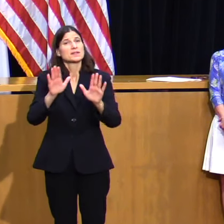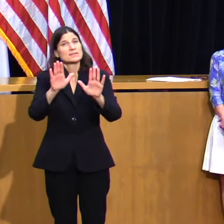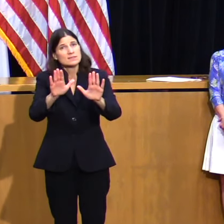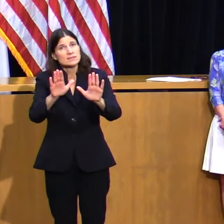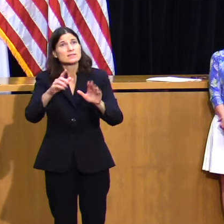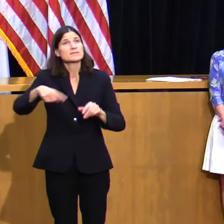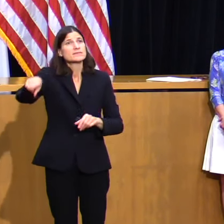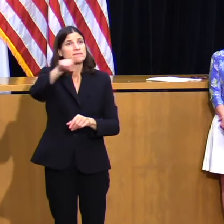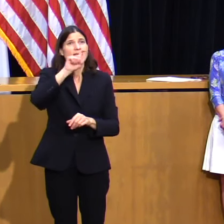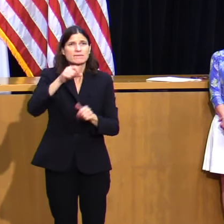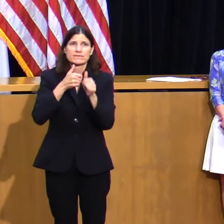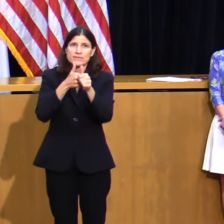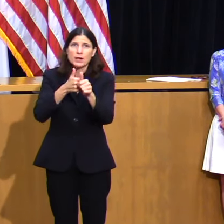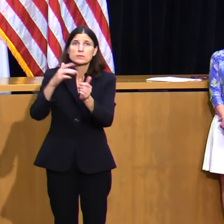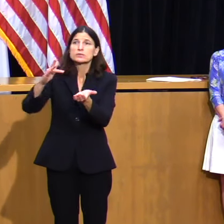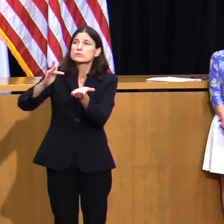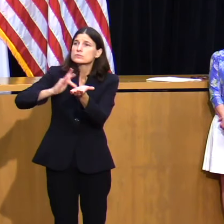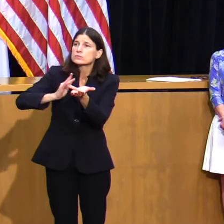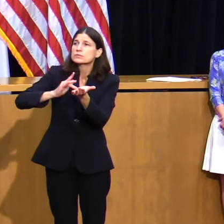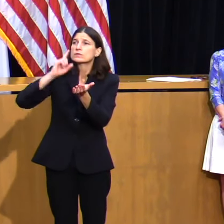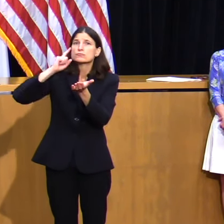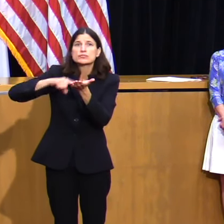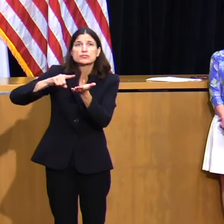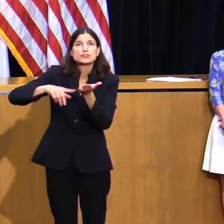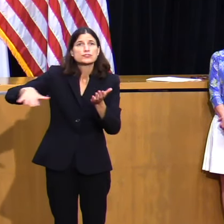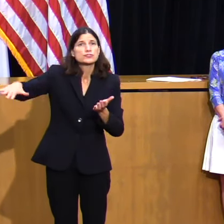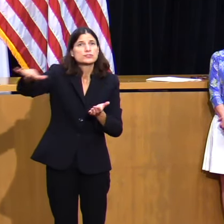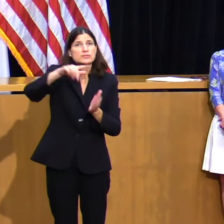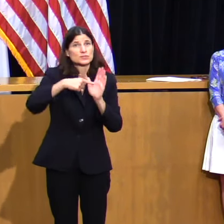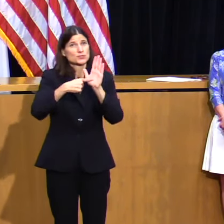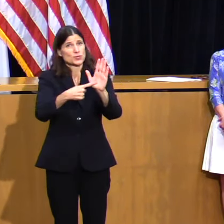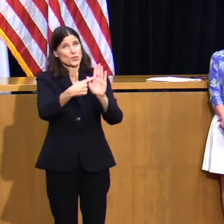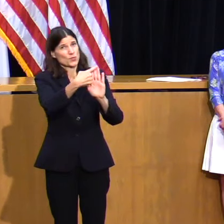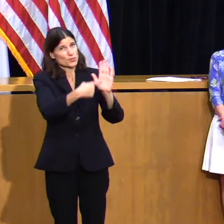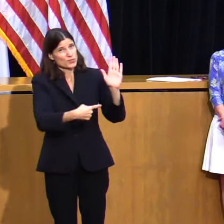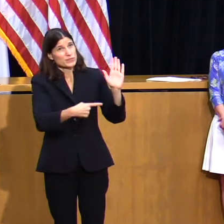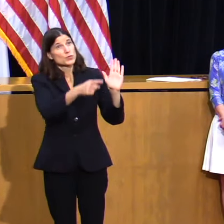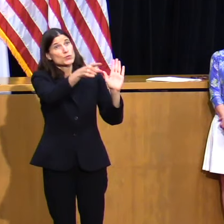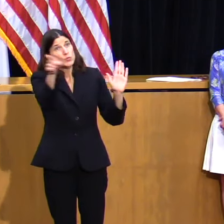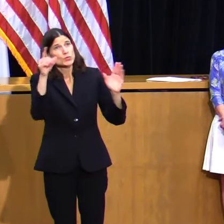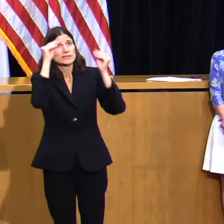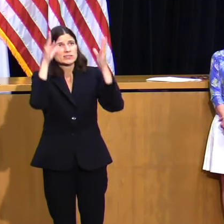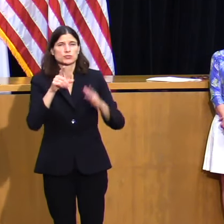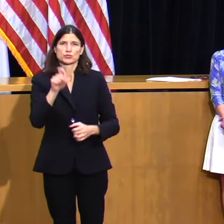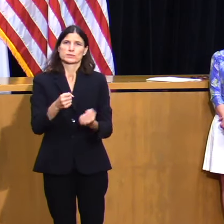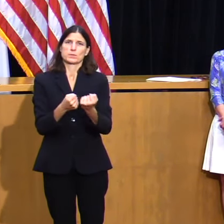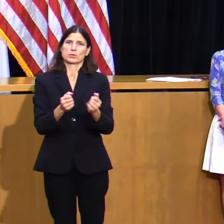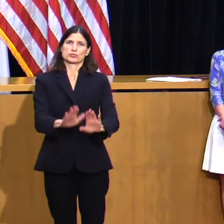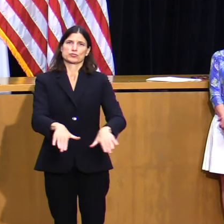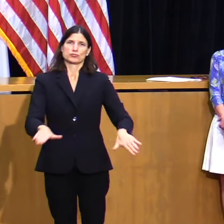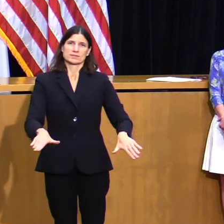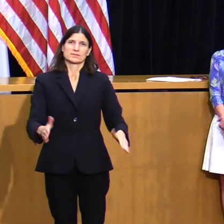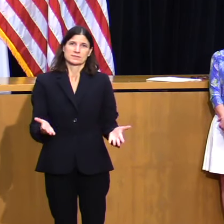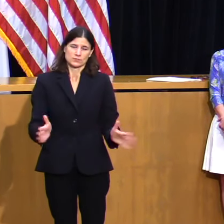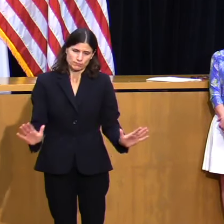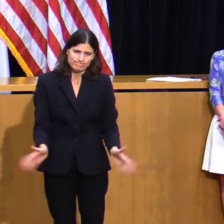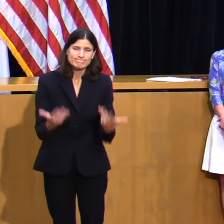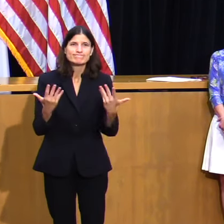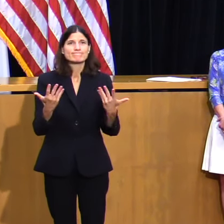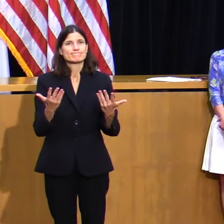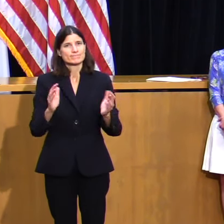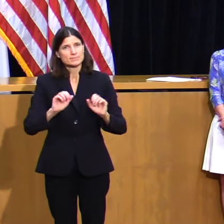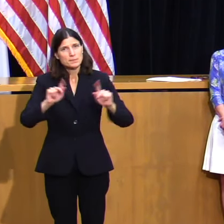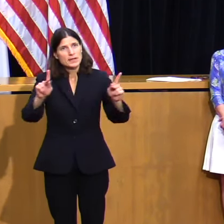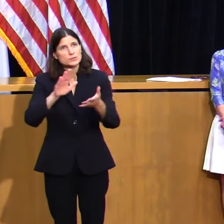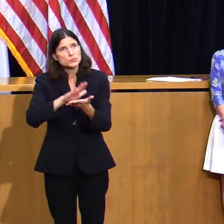need to commit to the kids. One of the reasons that so many people in the mental health and pediatric community are deeply concerned about